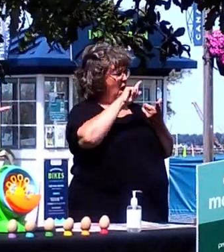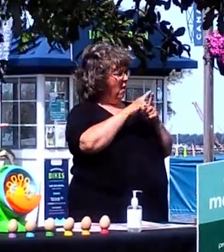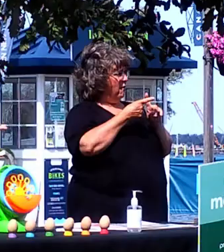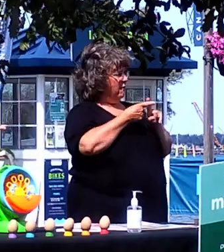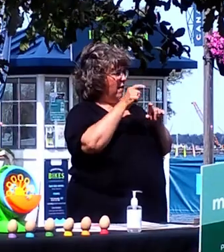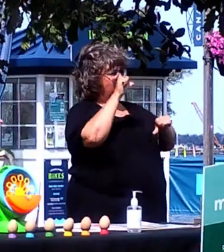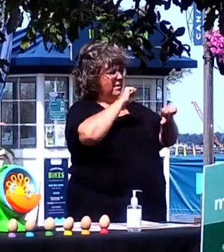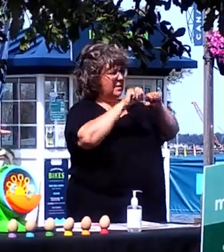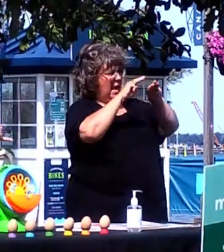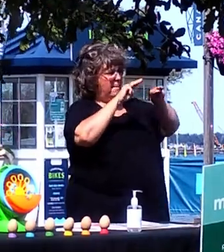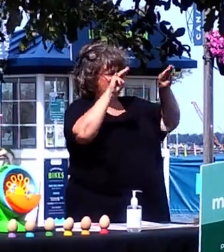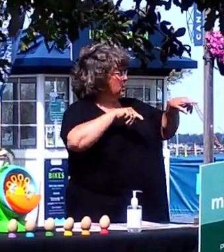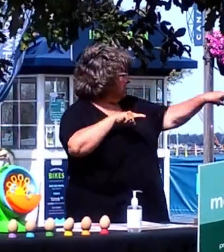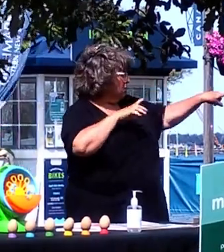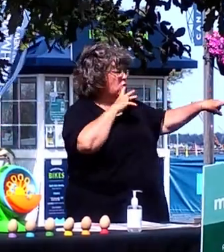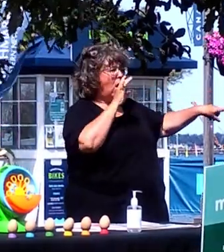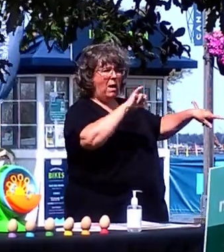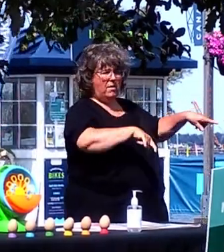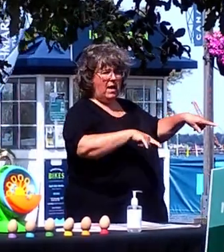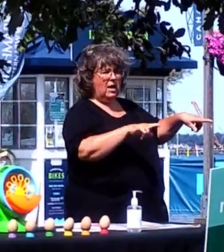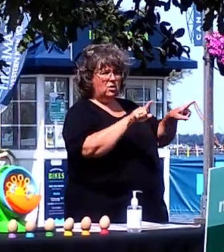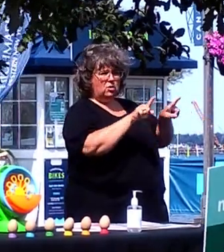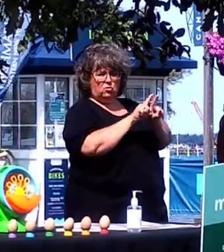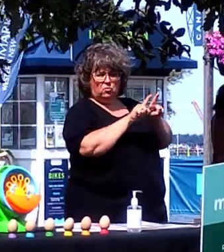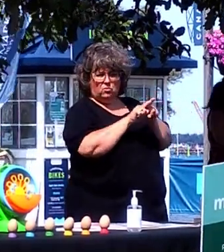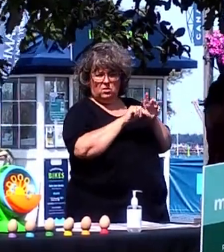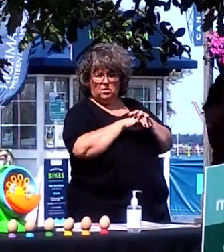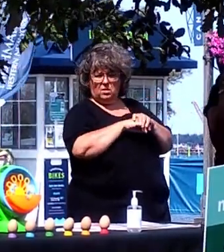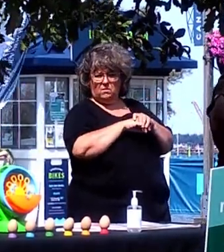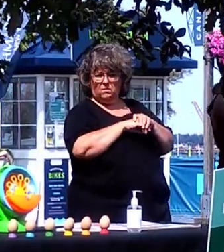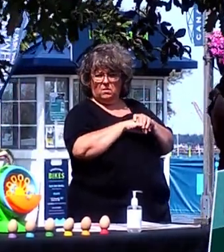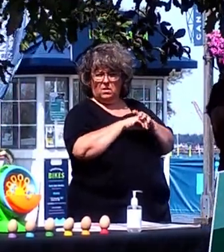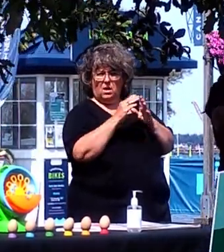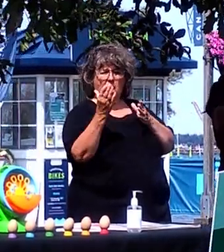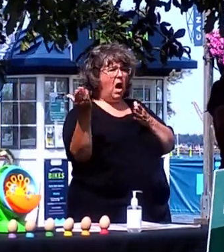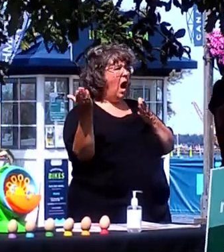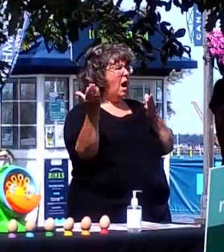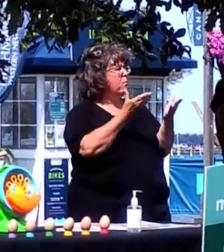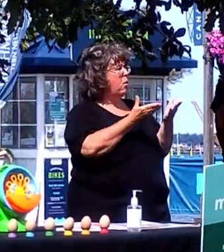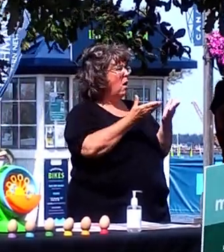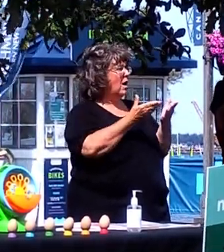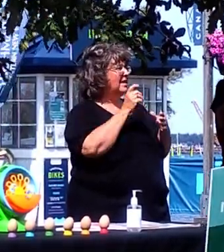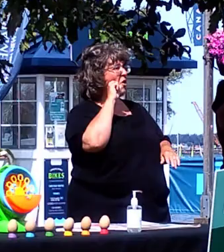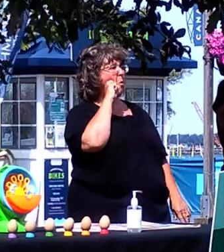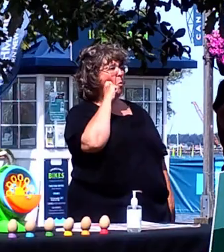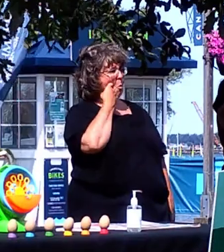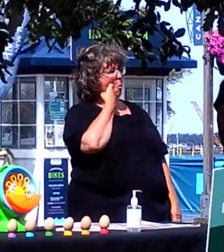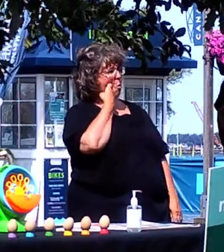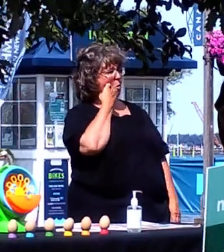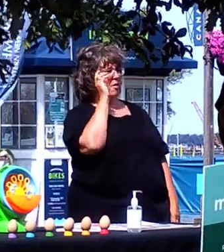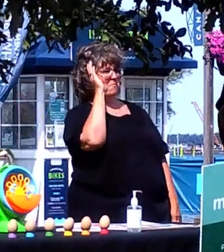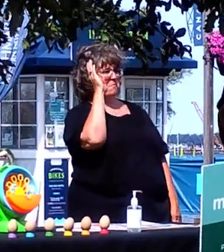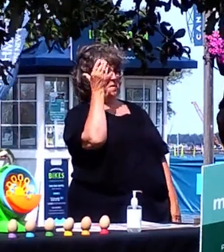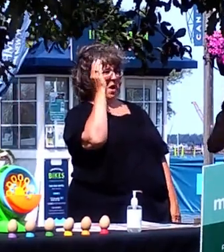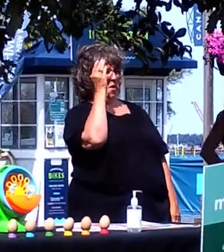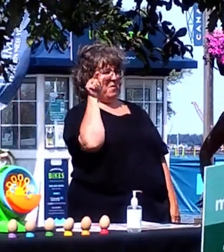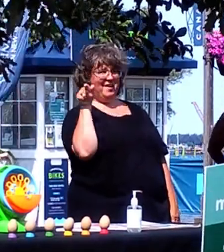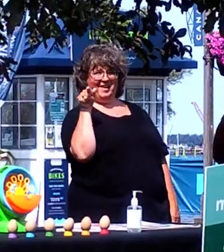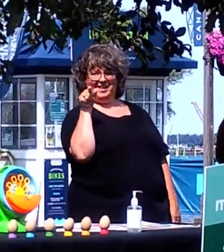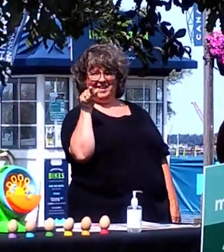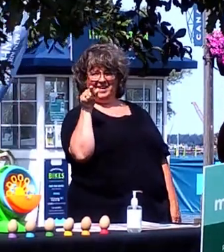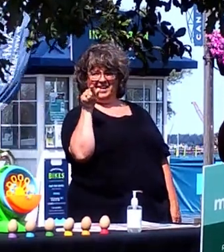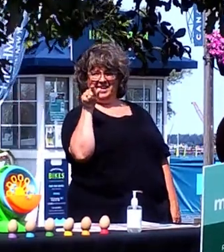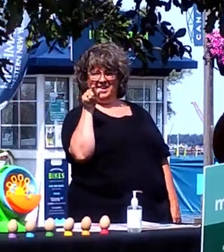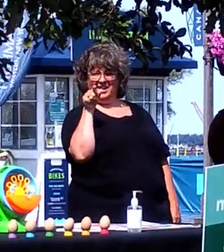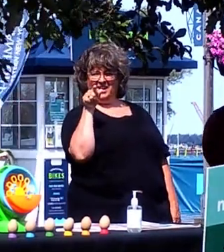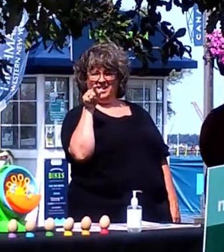the Science Museum were talking a little bit about it as well. I brought a nifty little looking glass with me today,